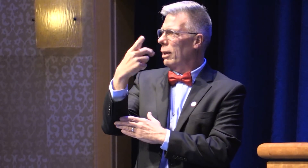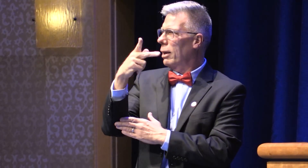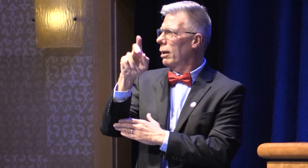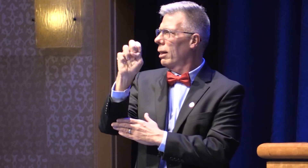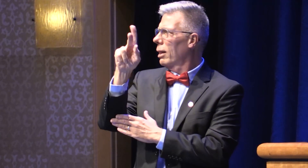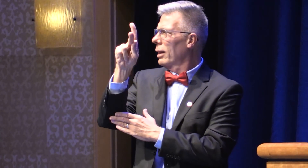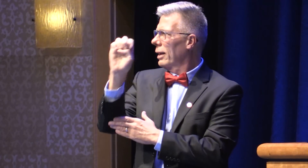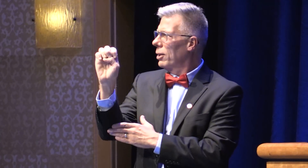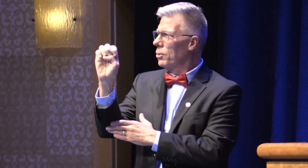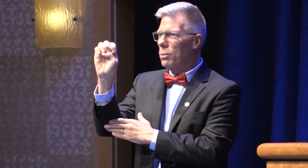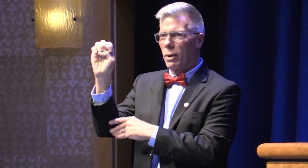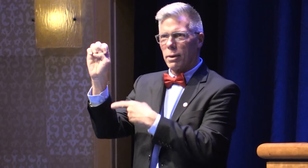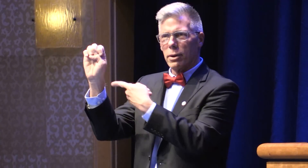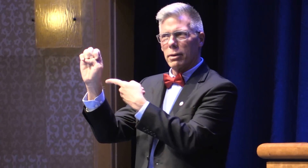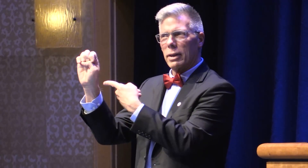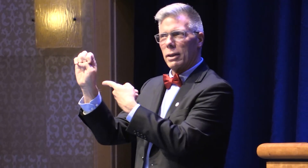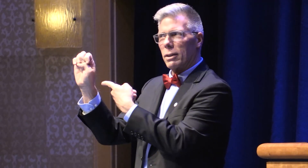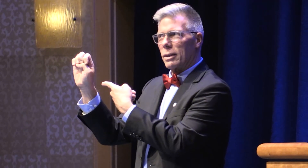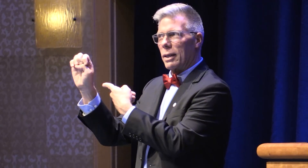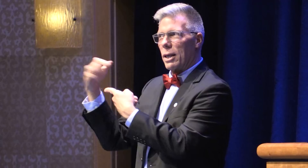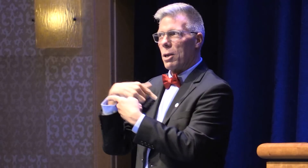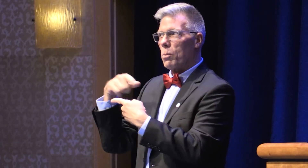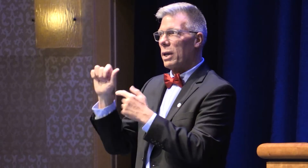We need a new Rob Engelke.